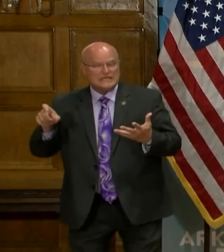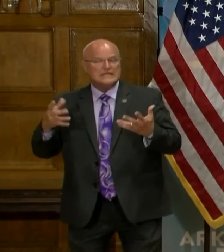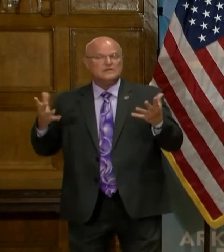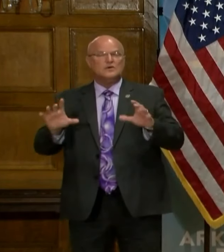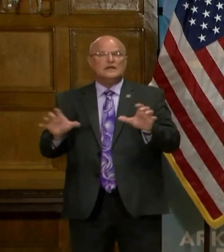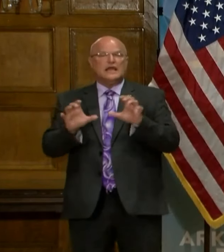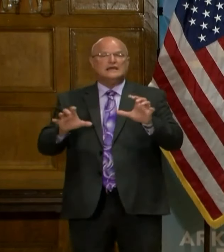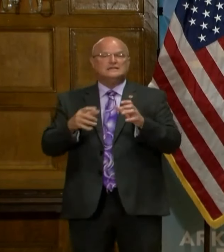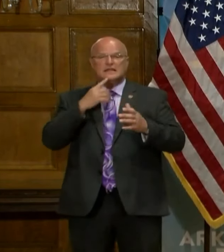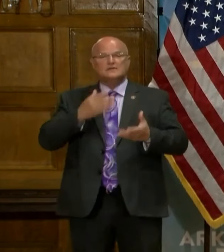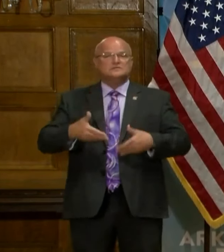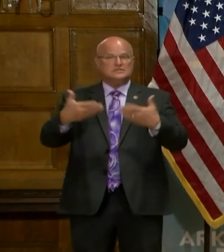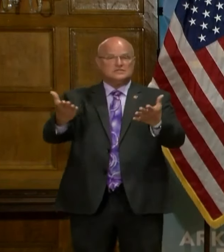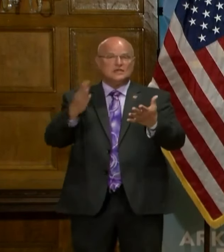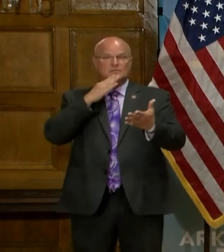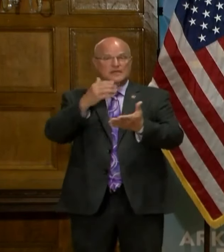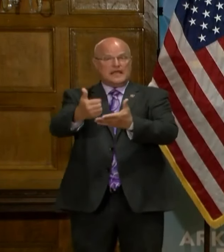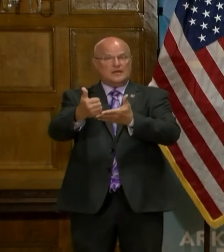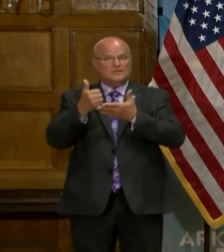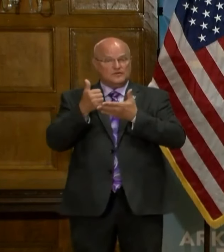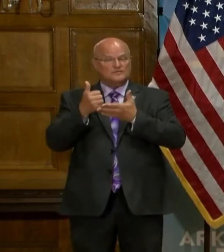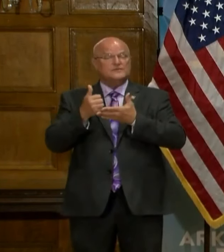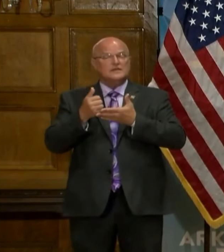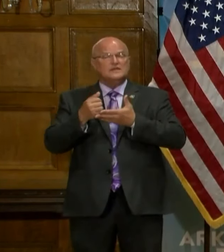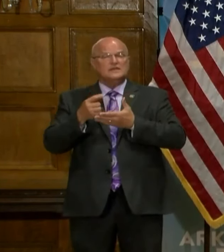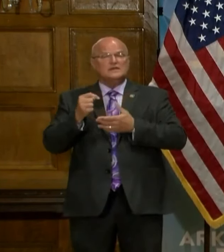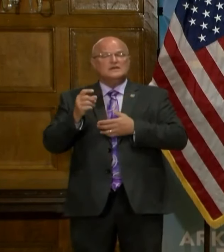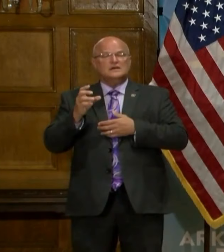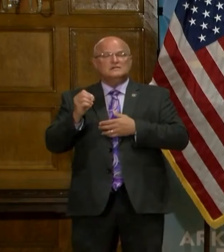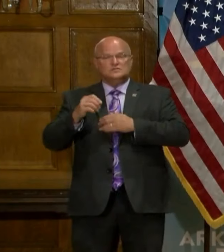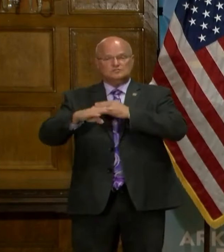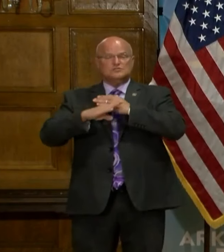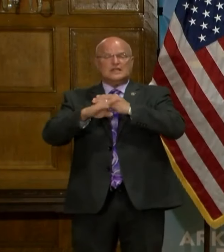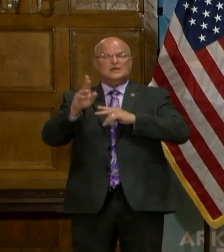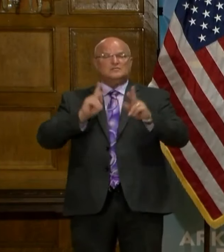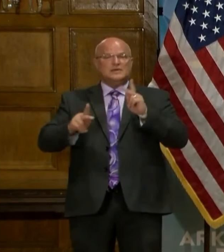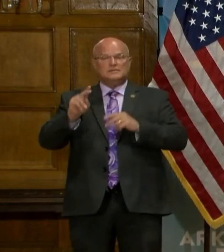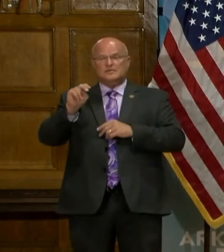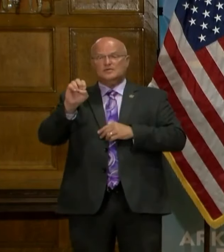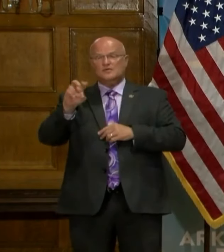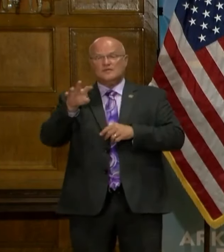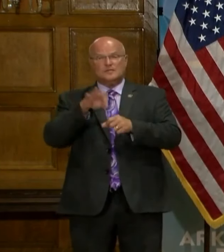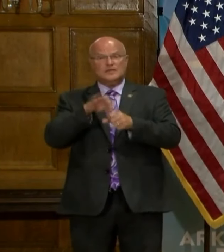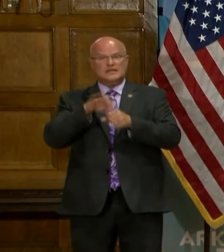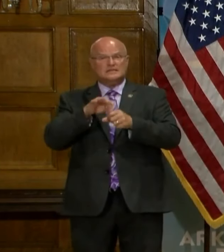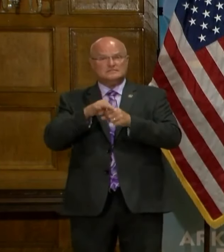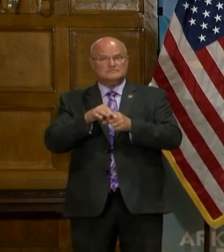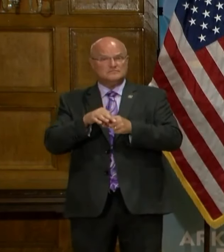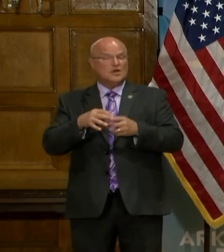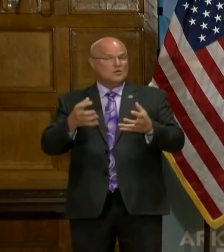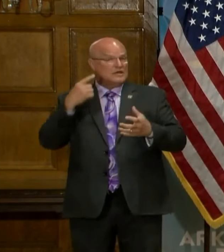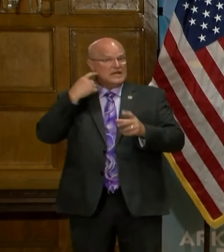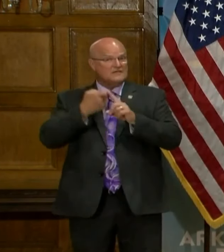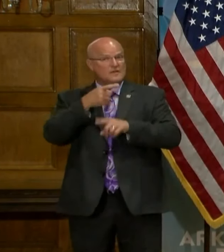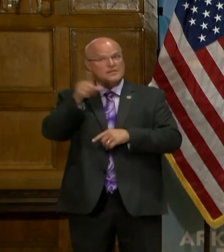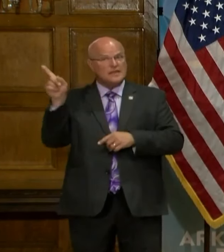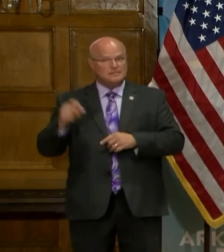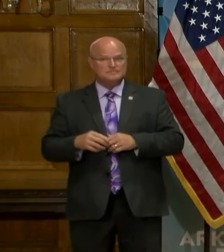action they would suggest would be helpful to protect people in the November election. So I'll look forward to hearing from